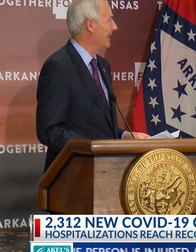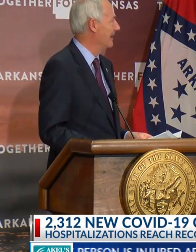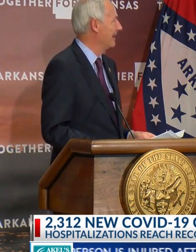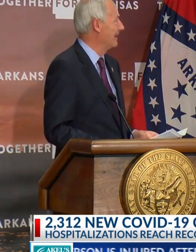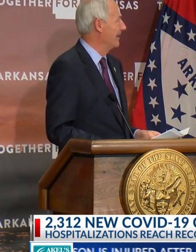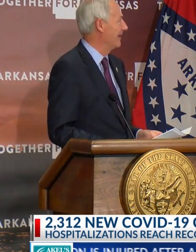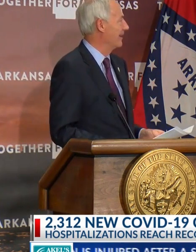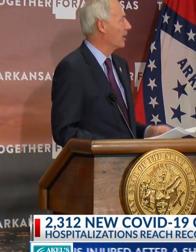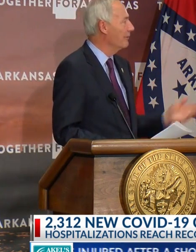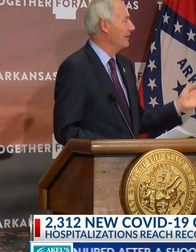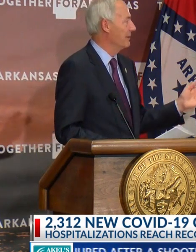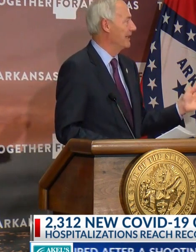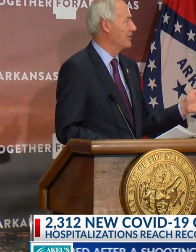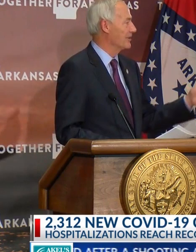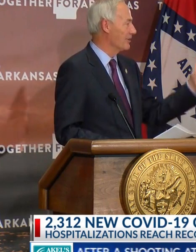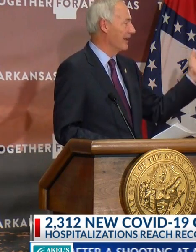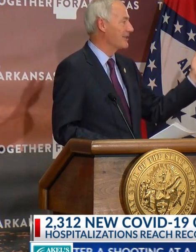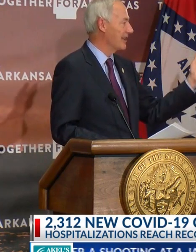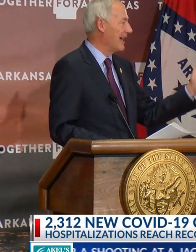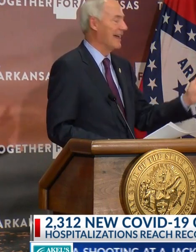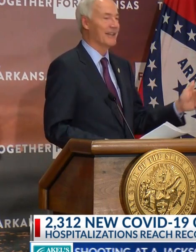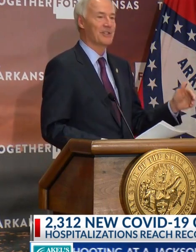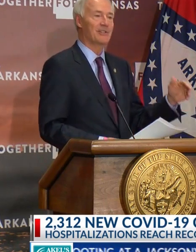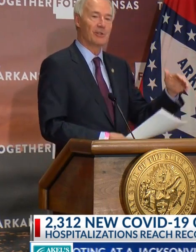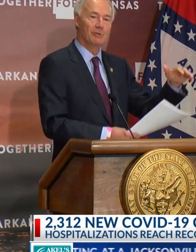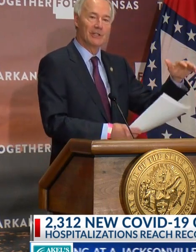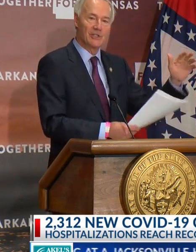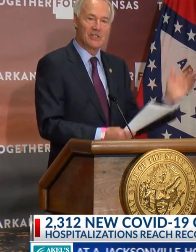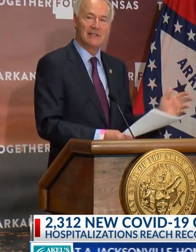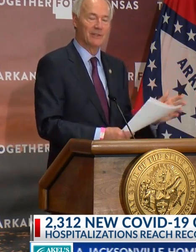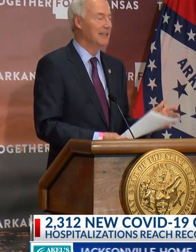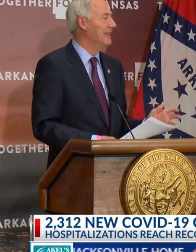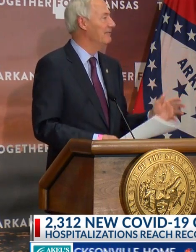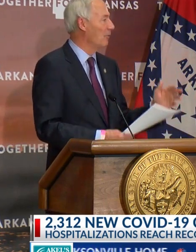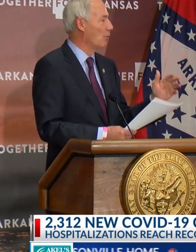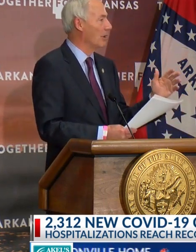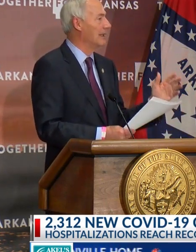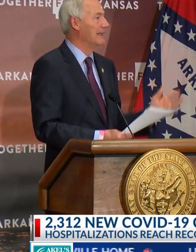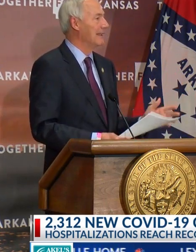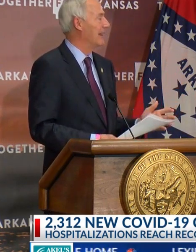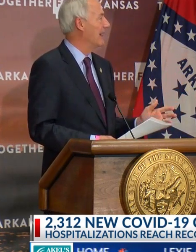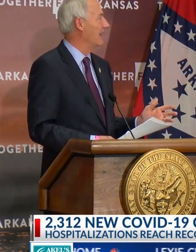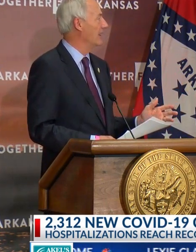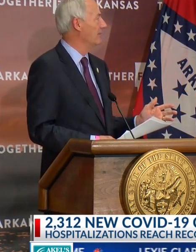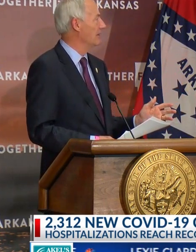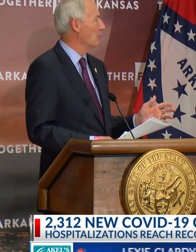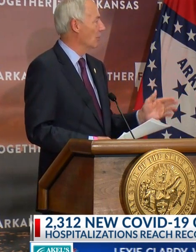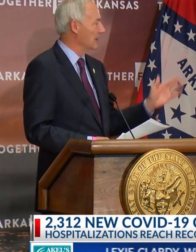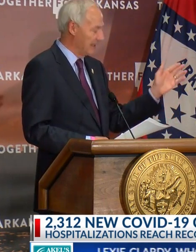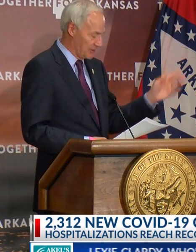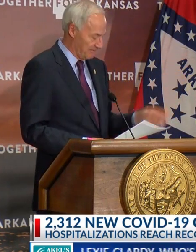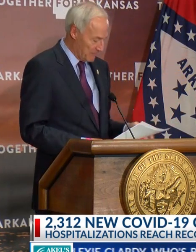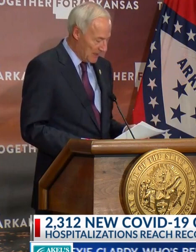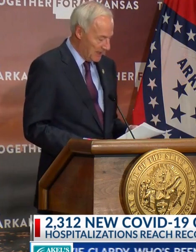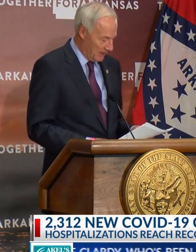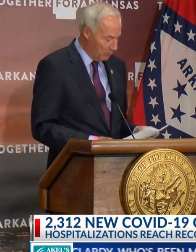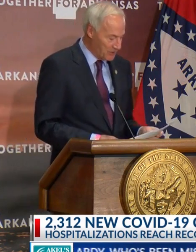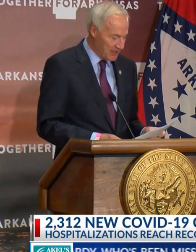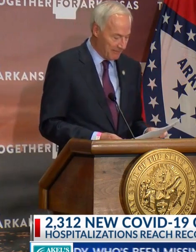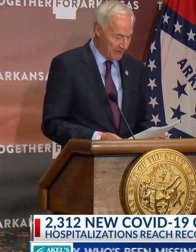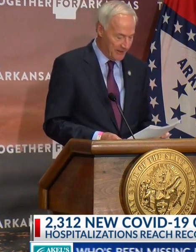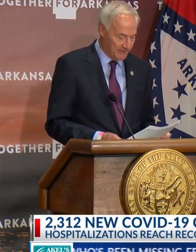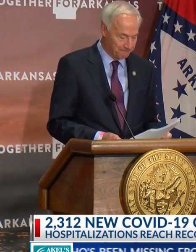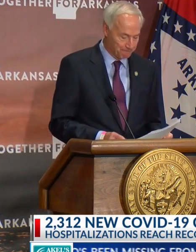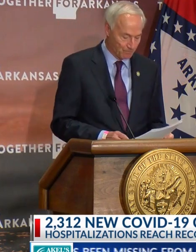occupied by COVID patients, so that's the highest. And so you can see the need for that higher level of coordination.